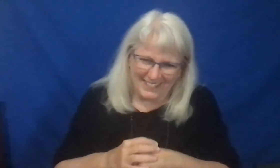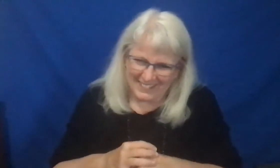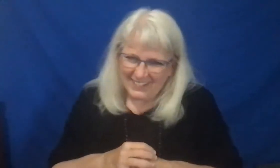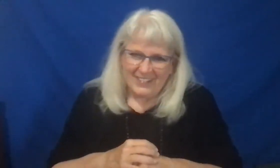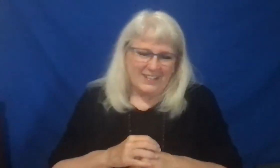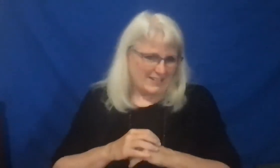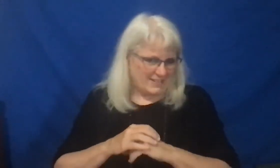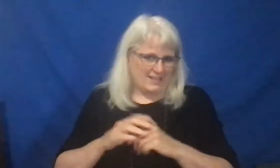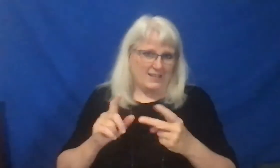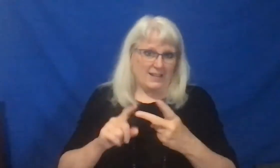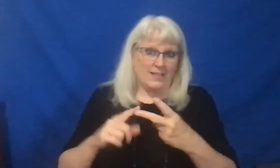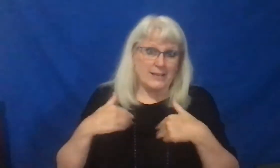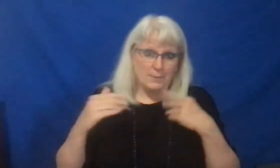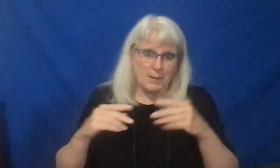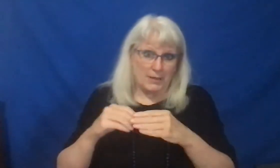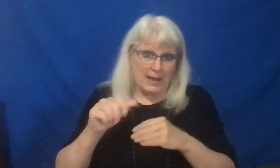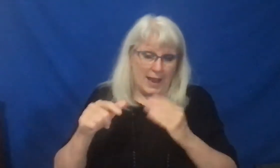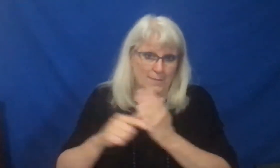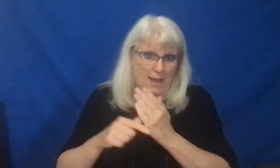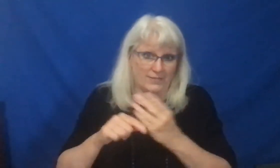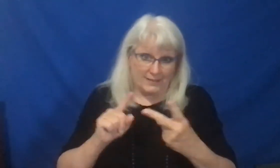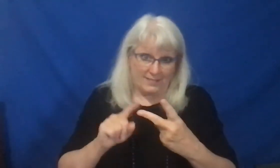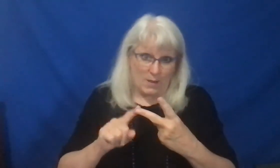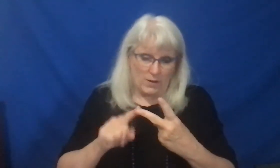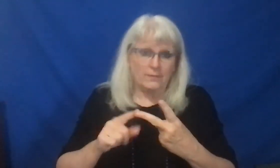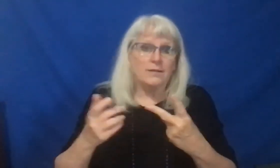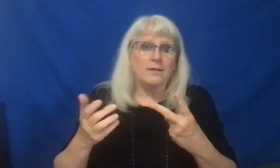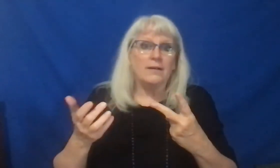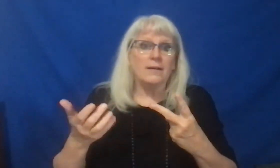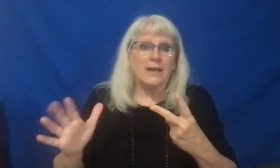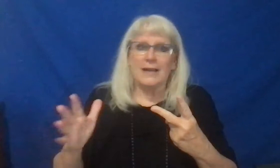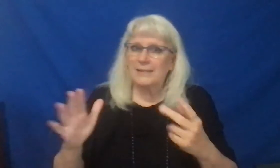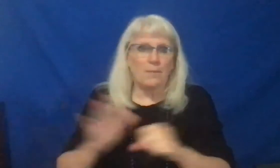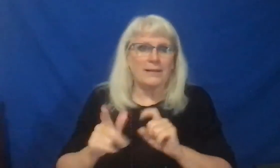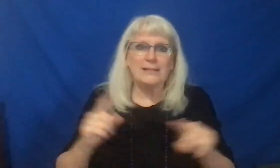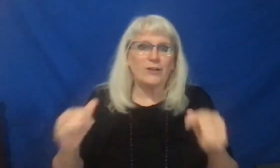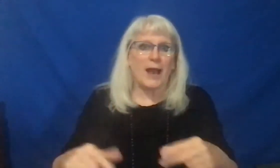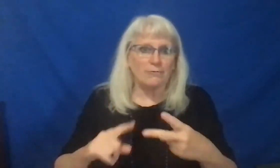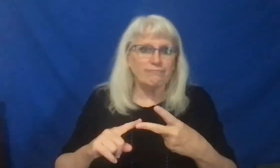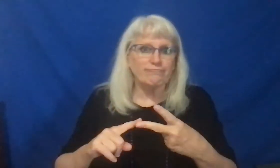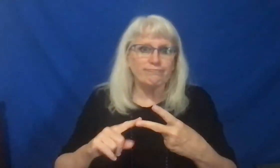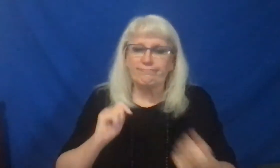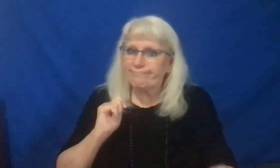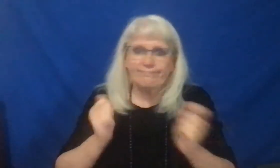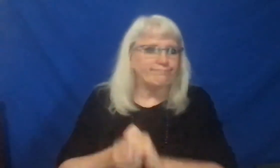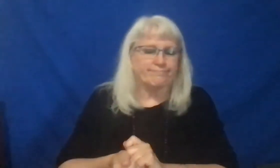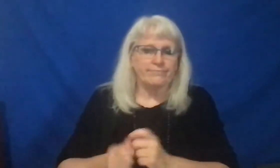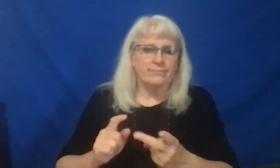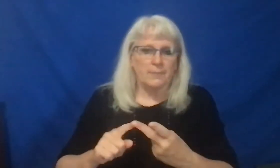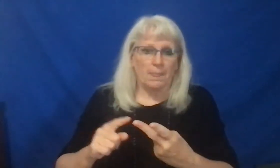the young people in AA pamphlet is totally different. We decided, with the help of all these committees I